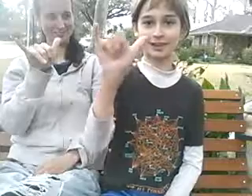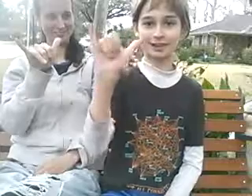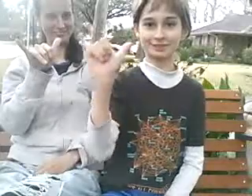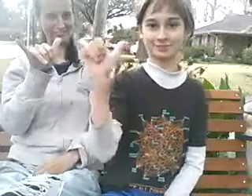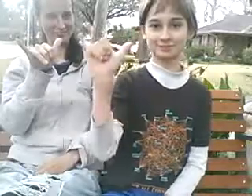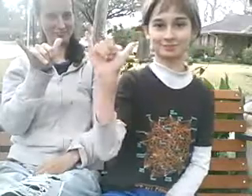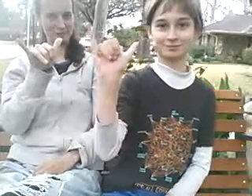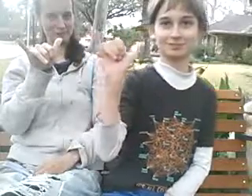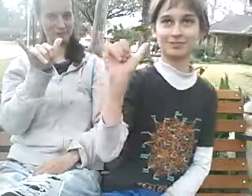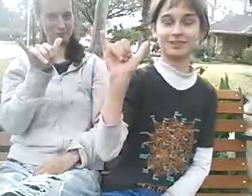Y.